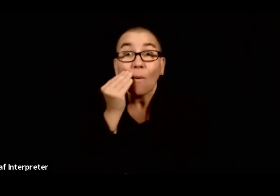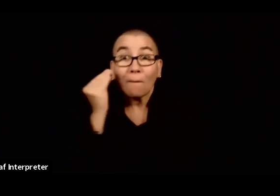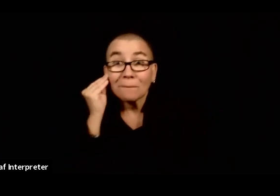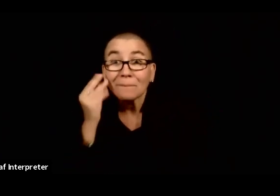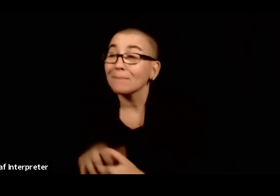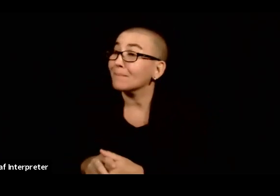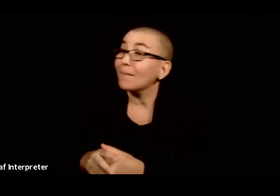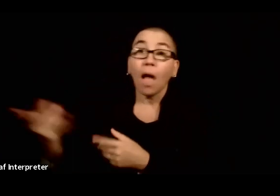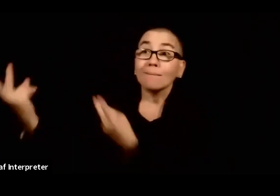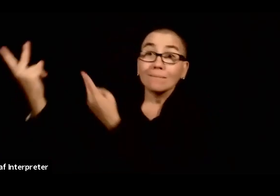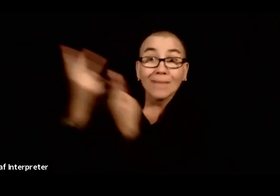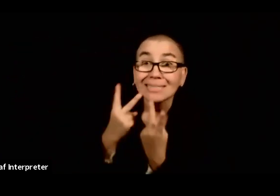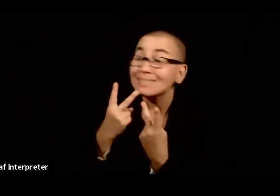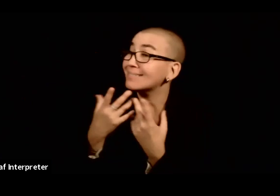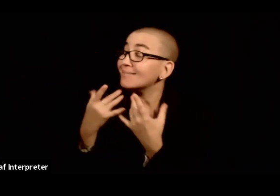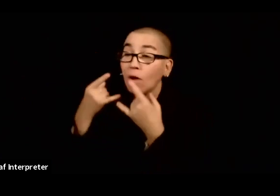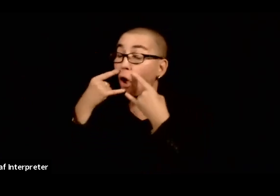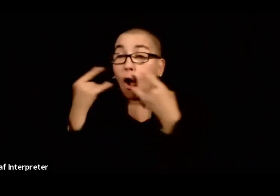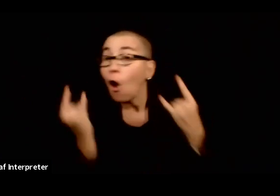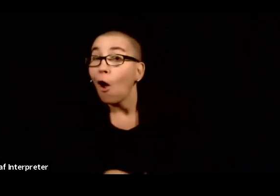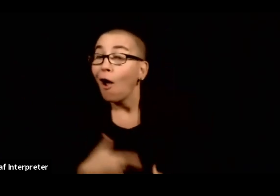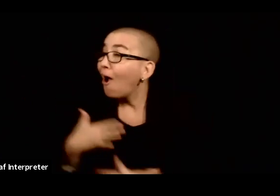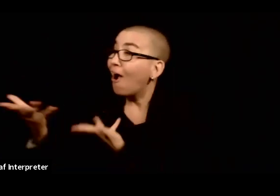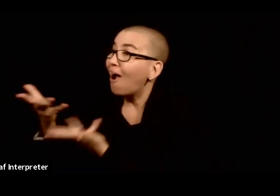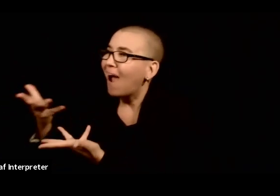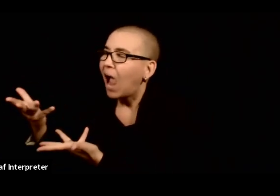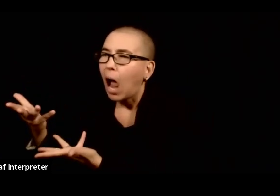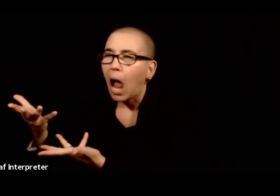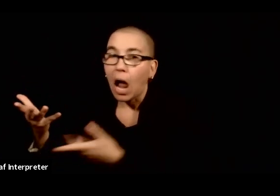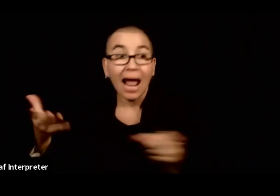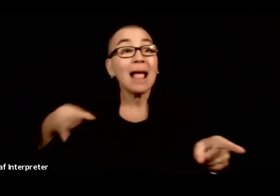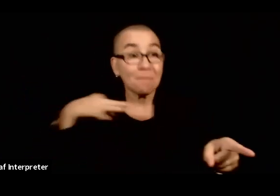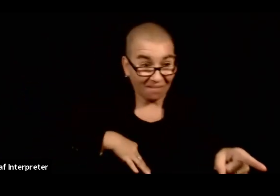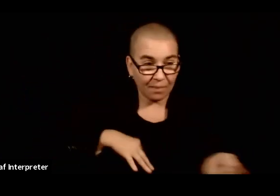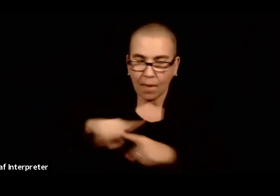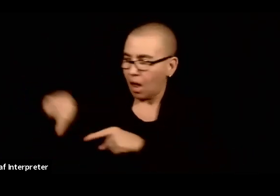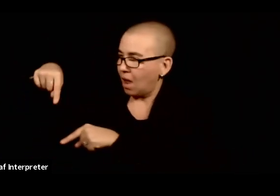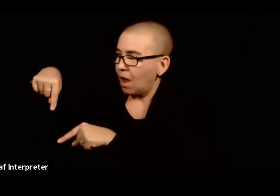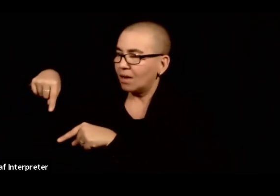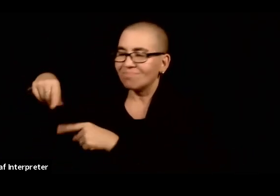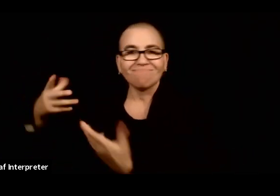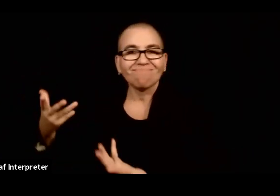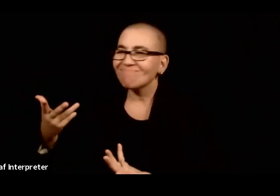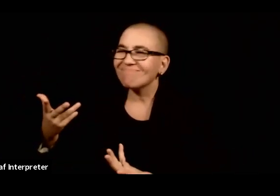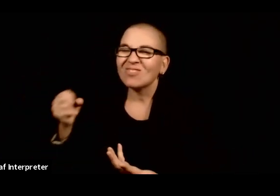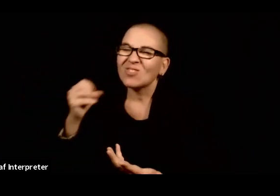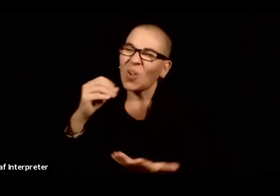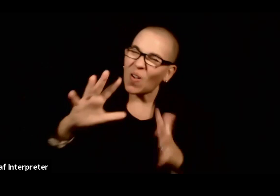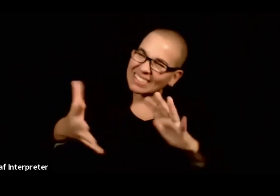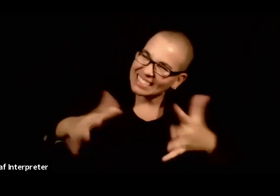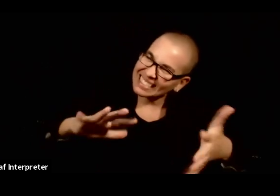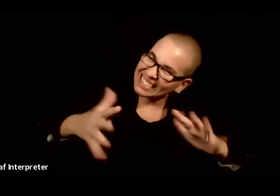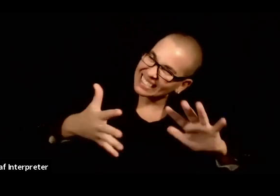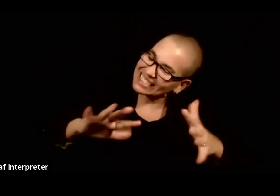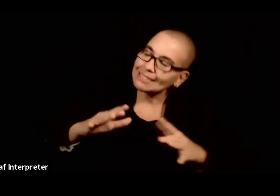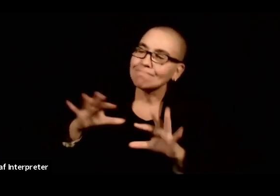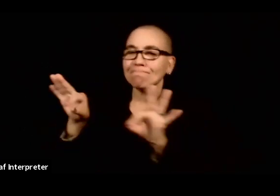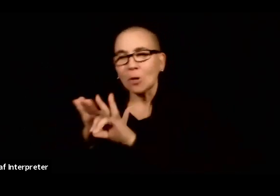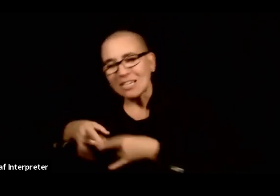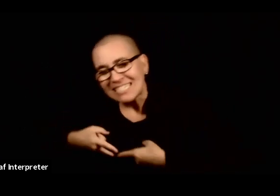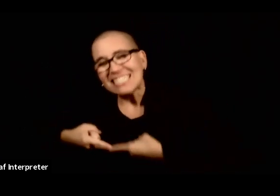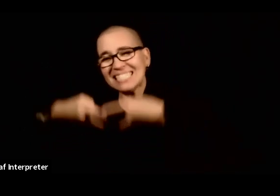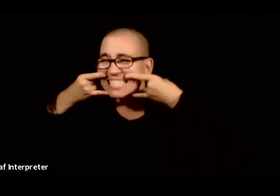as much good as the gathering with large groups does bad. So I think that that's one thing we're going to have to keep in mind as